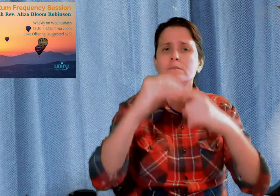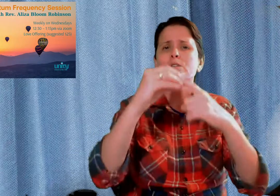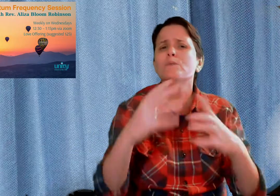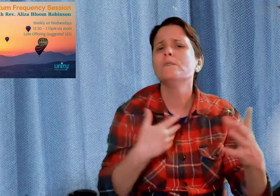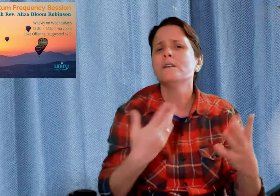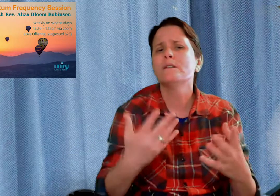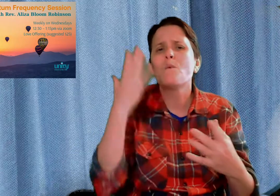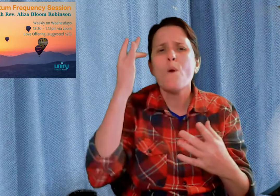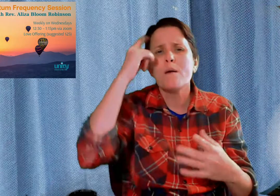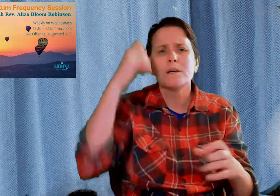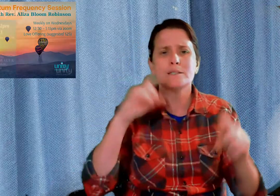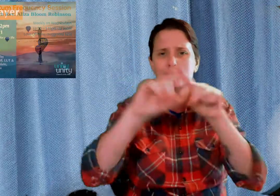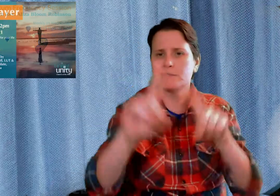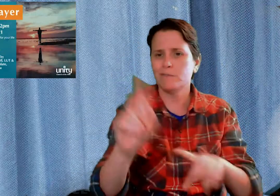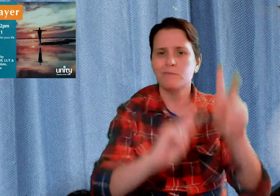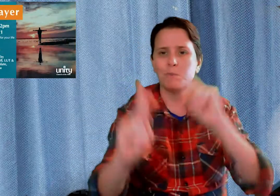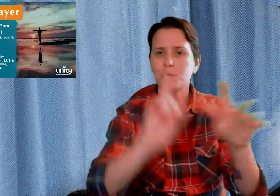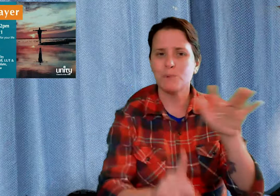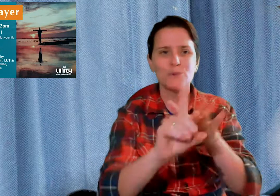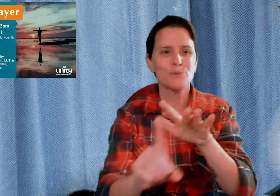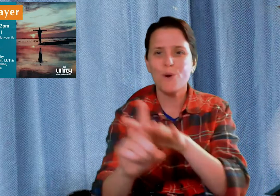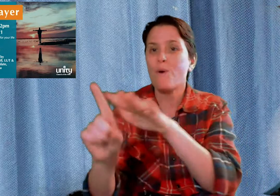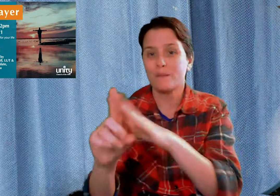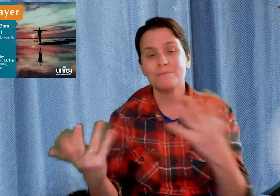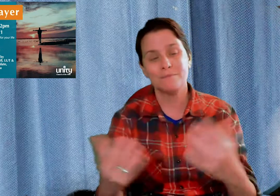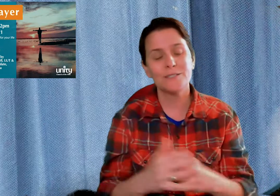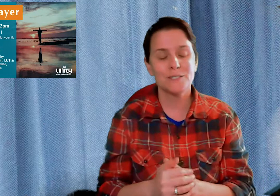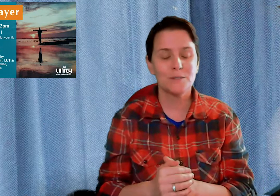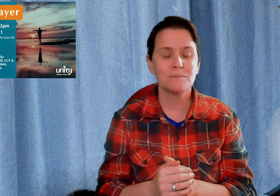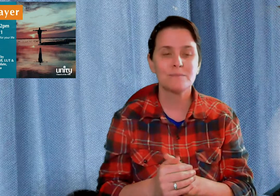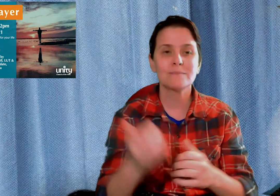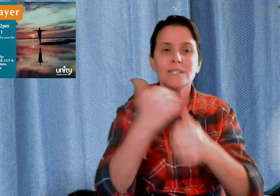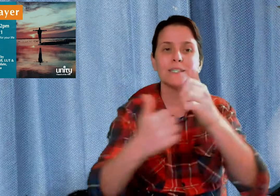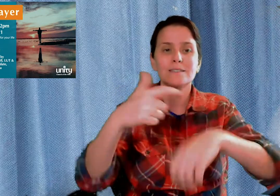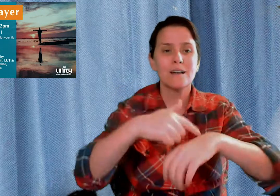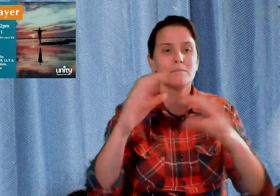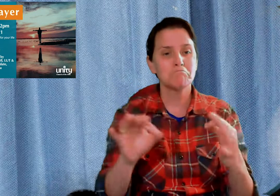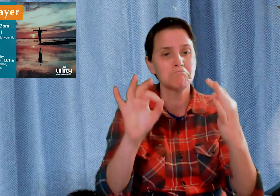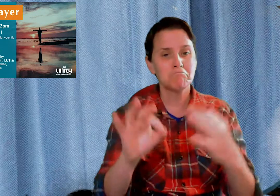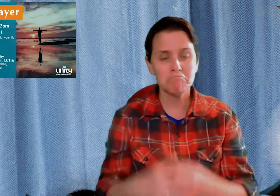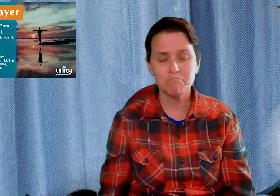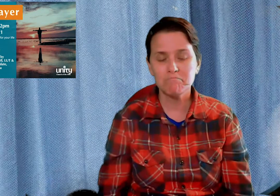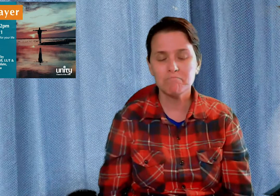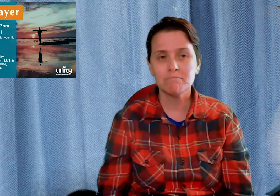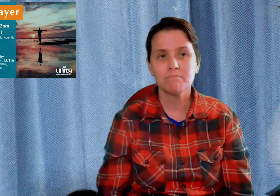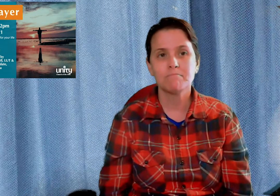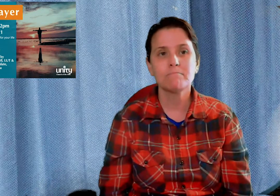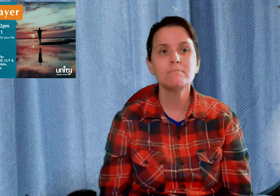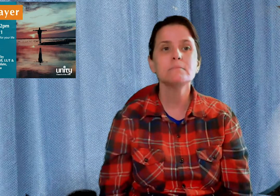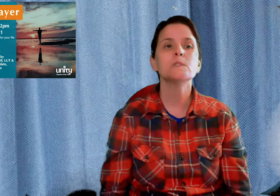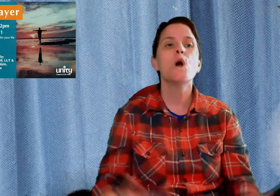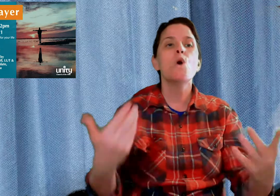place on Zoom. Our Unity Prayer class begins this coming Saturday from 10 a.m. to noon and lasts